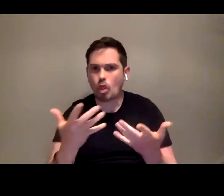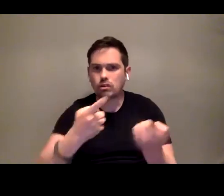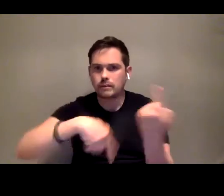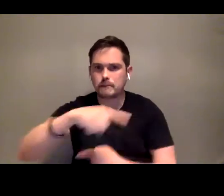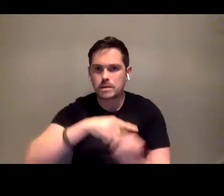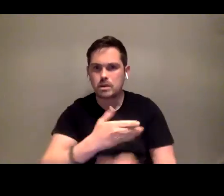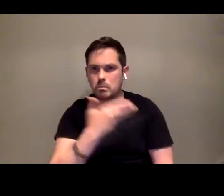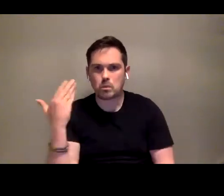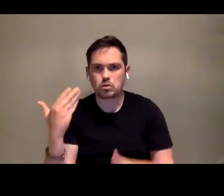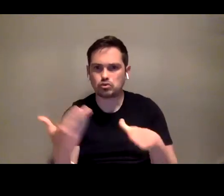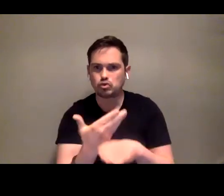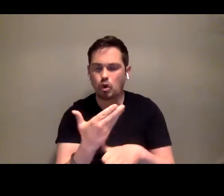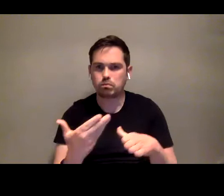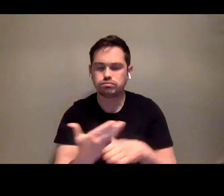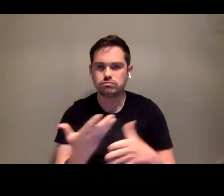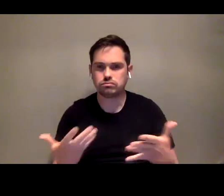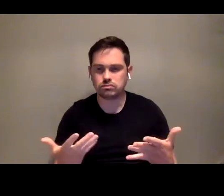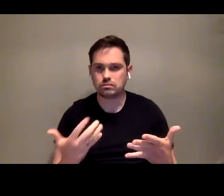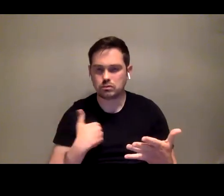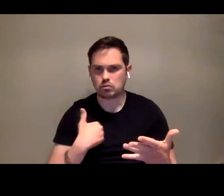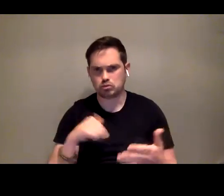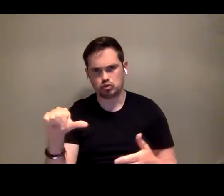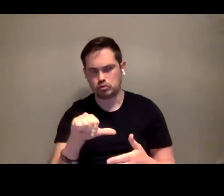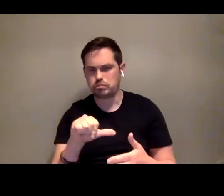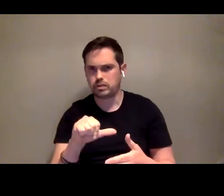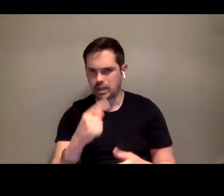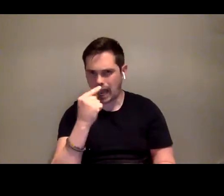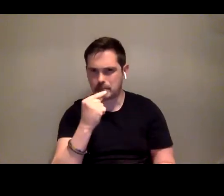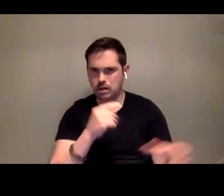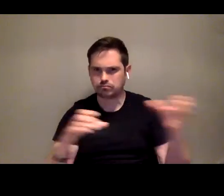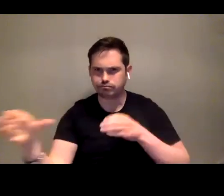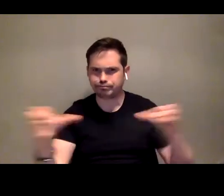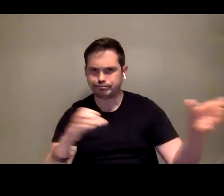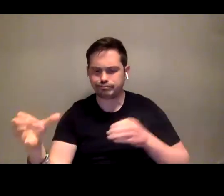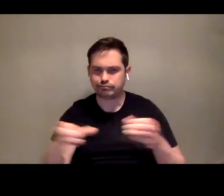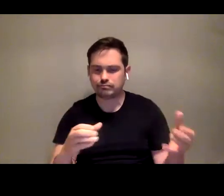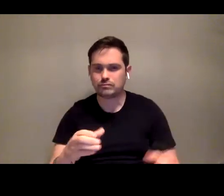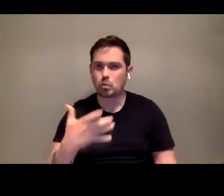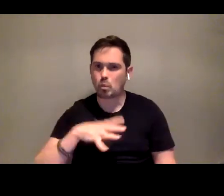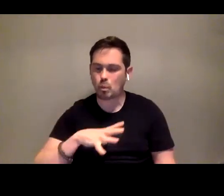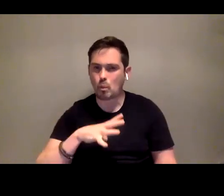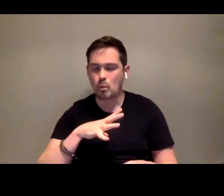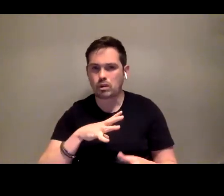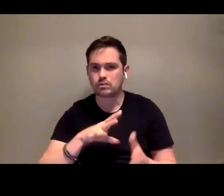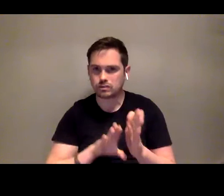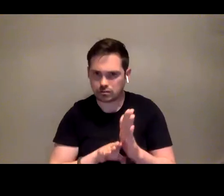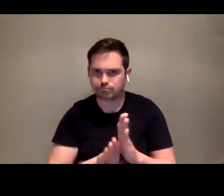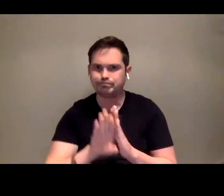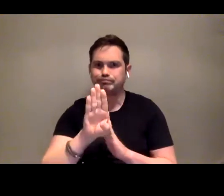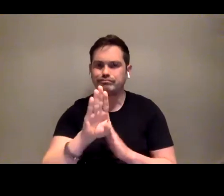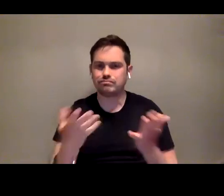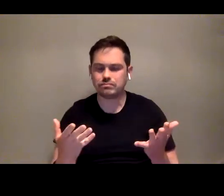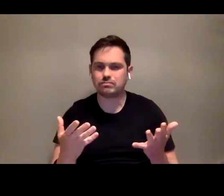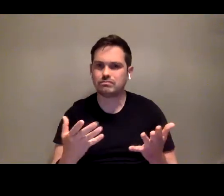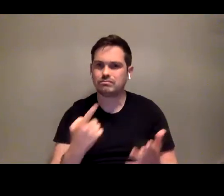much good work that needs to be done and that we need for our communities to thrive into the future. You know, mass